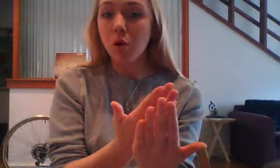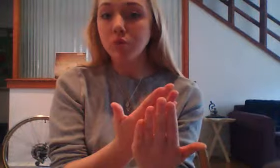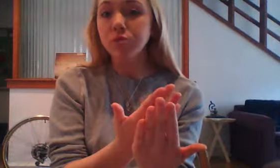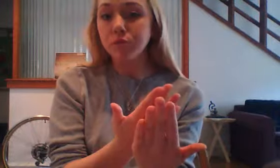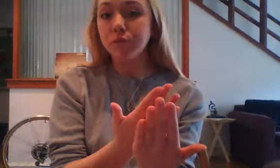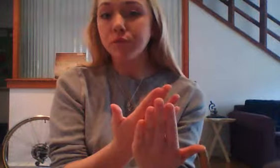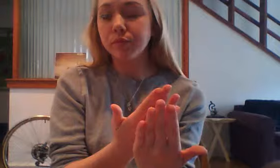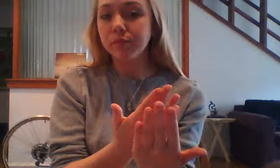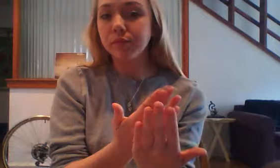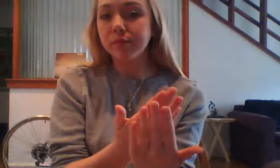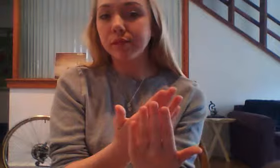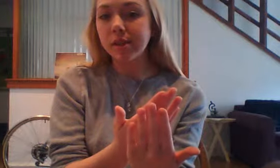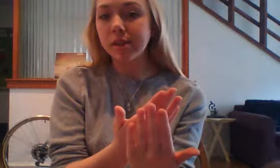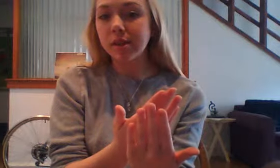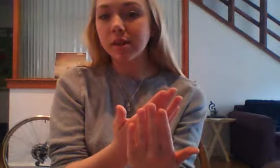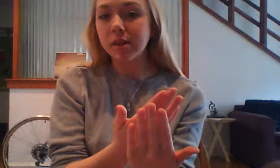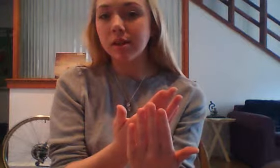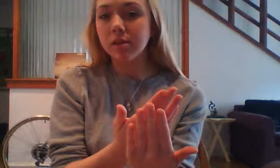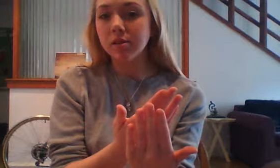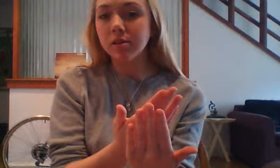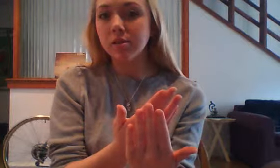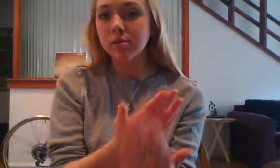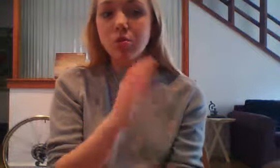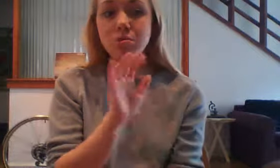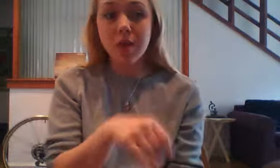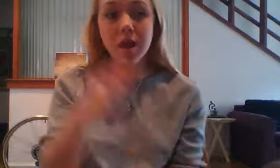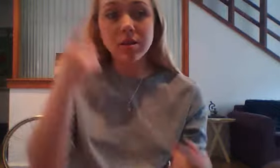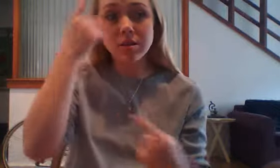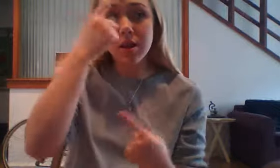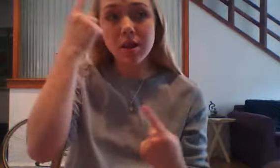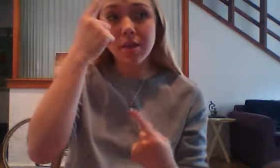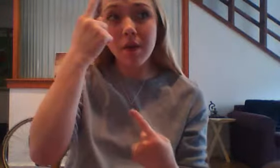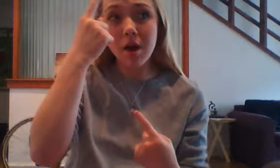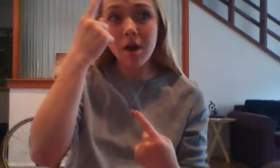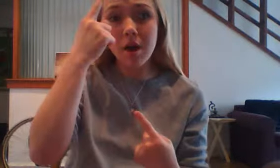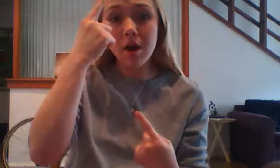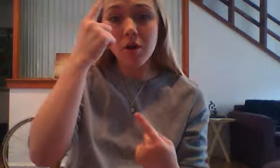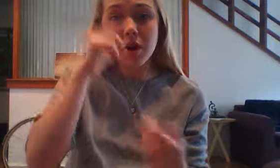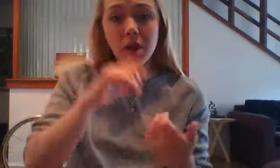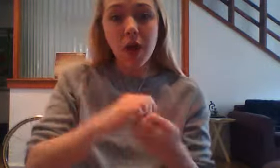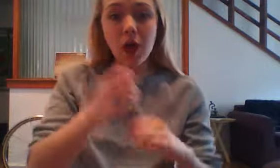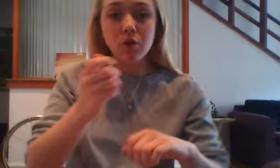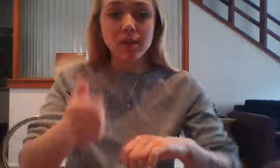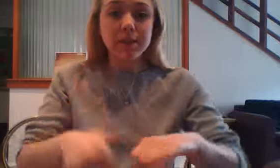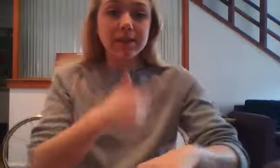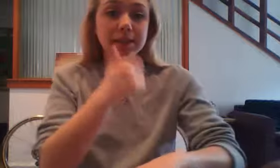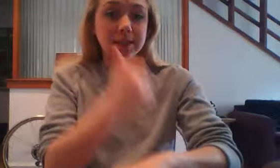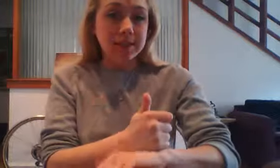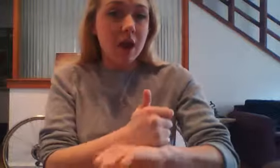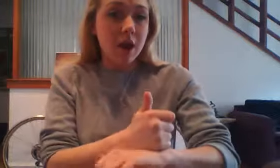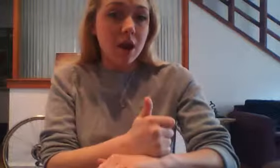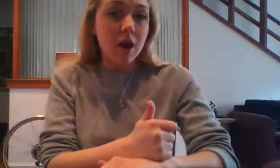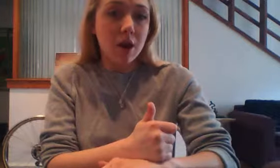is thinking about environments where students are going to interact with them and designing them from the ground up to be accessible so